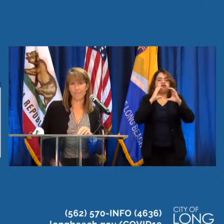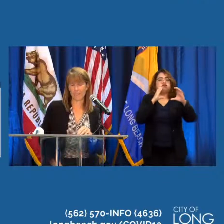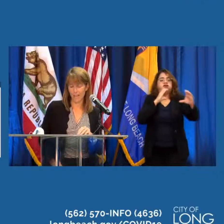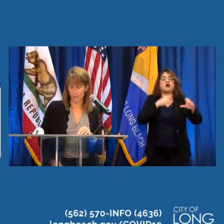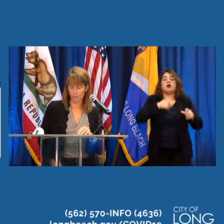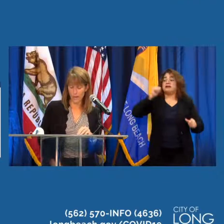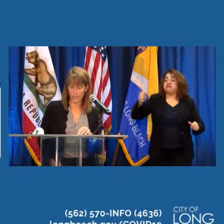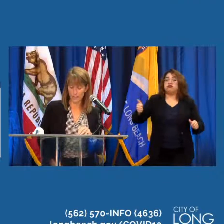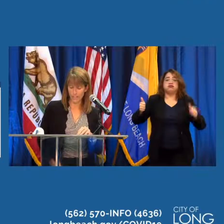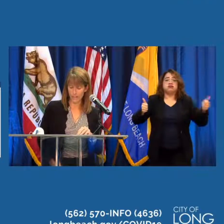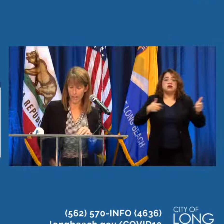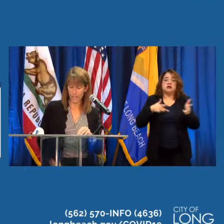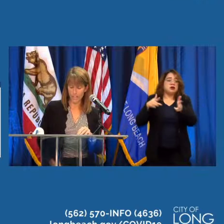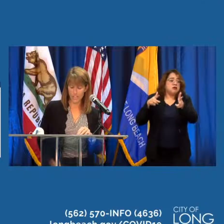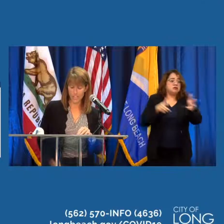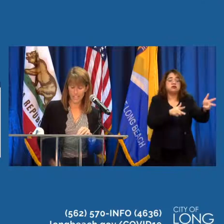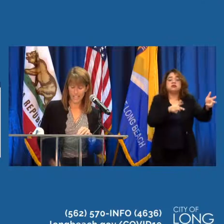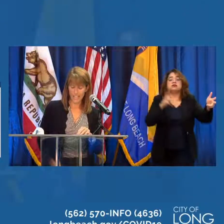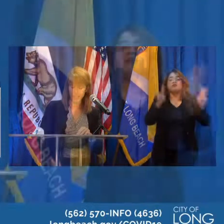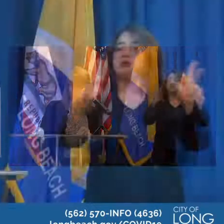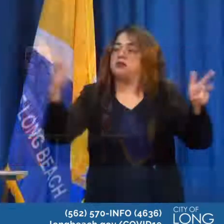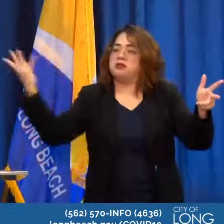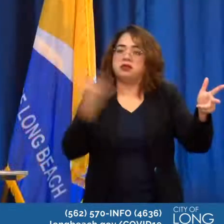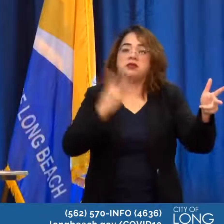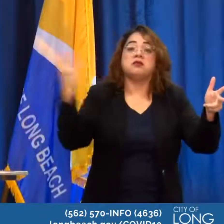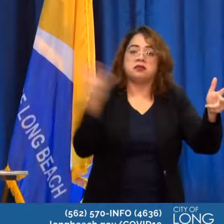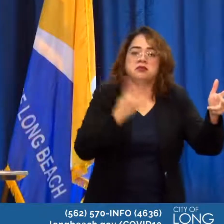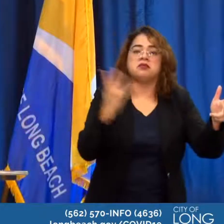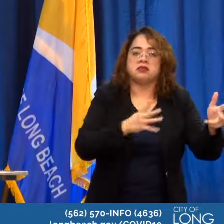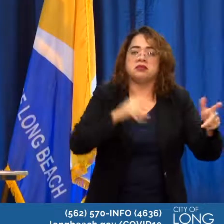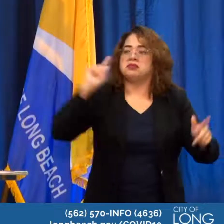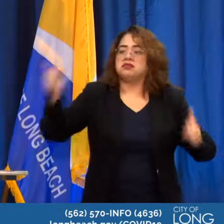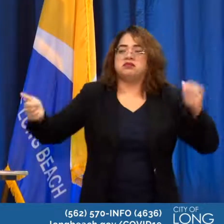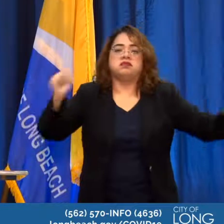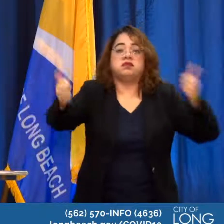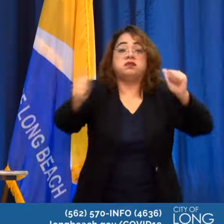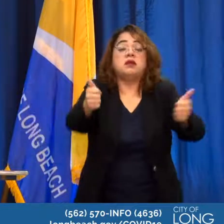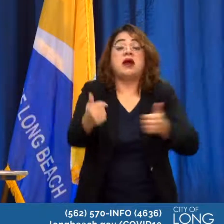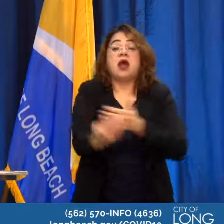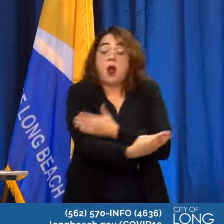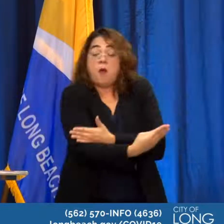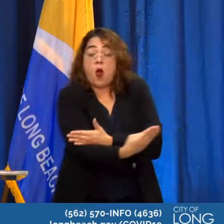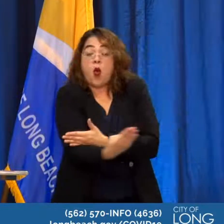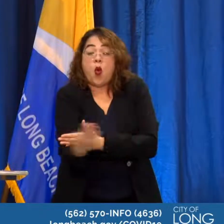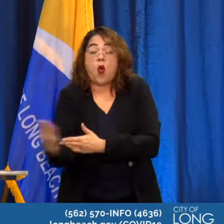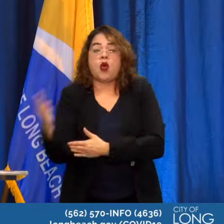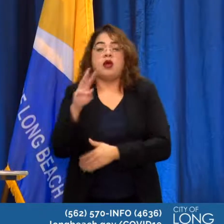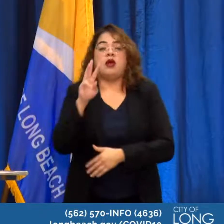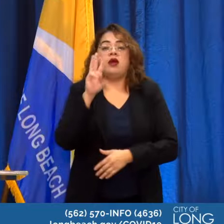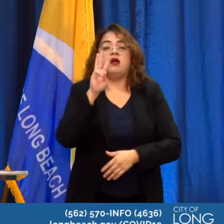testing throughout the city of Long Beach. We share these locations each morning on the health department's